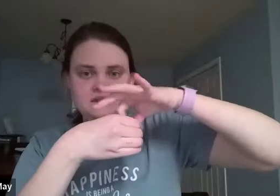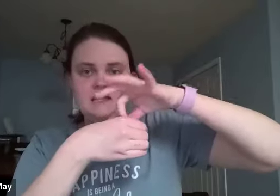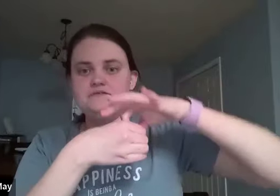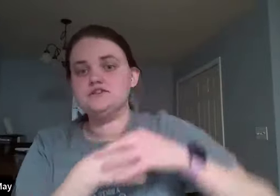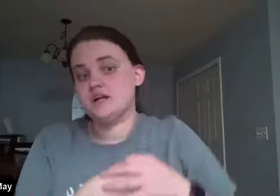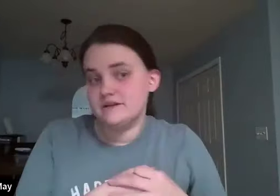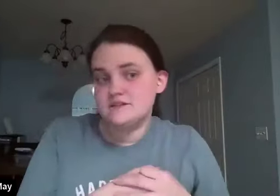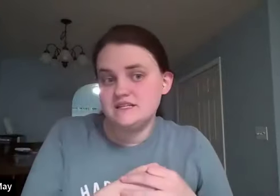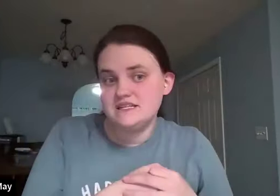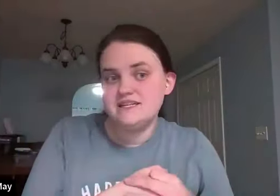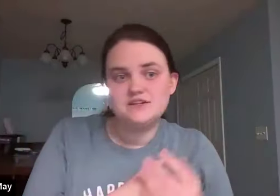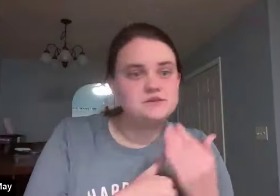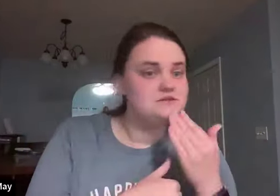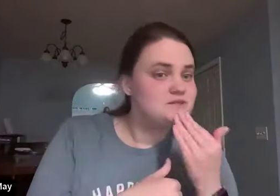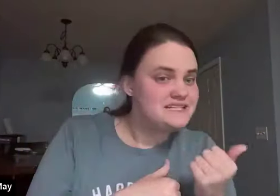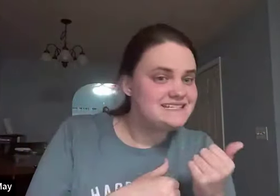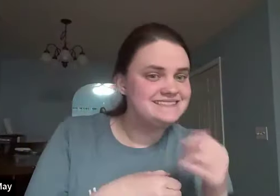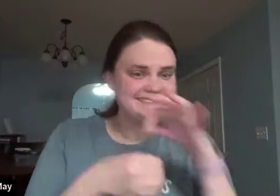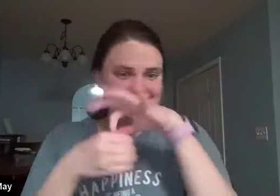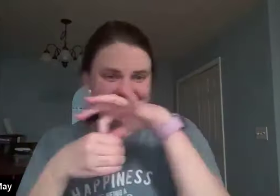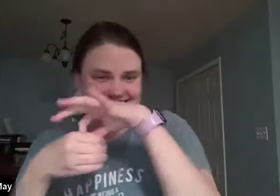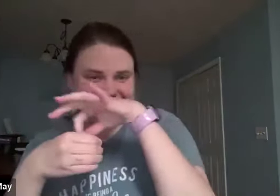If you're talking about sweet tea, you would do sweet tea.